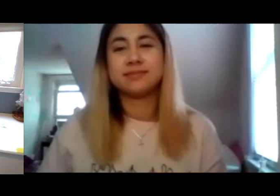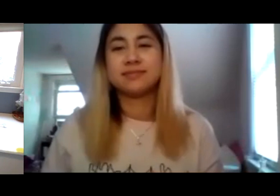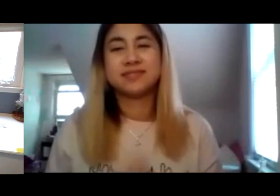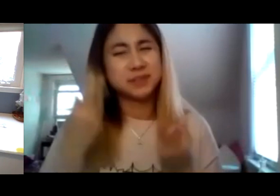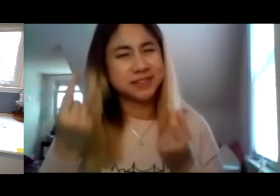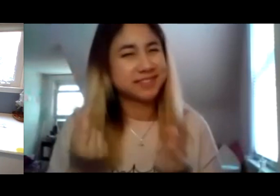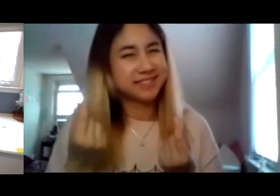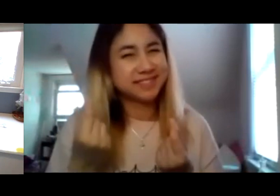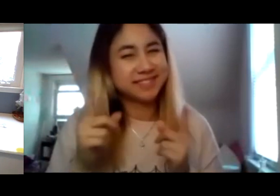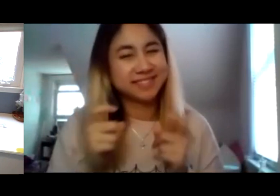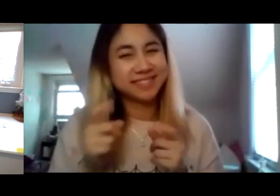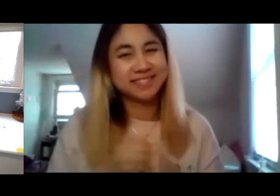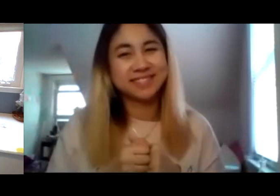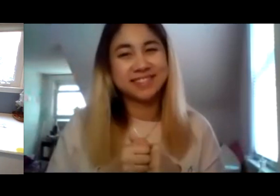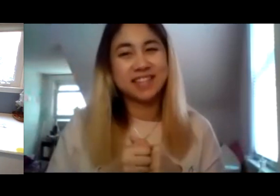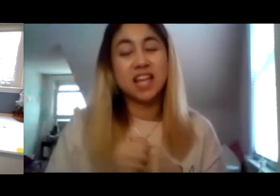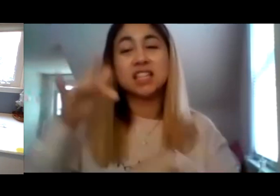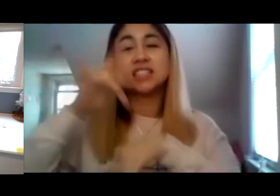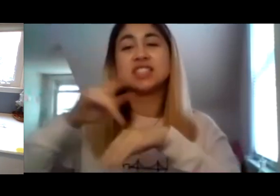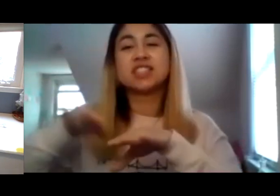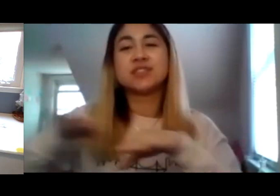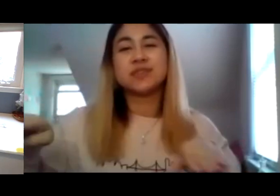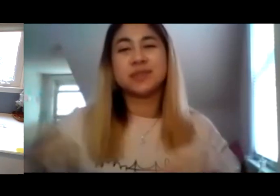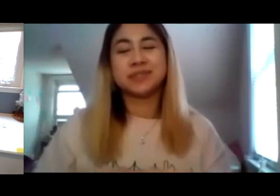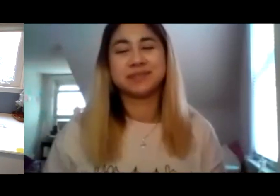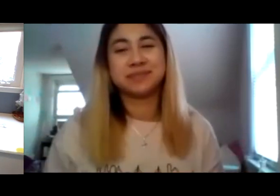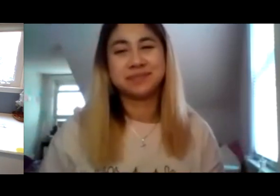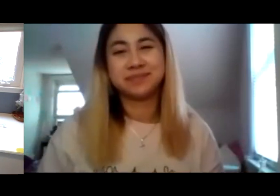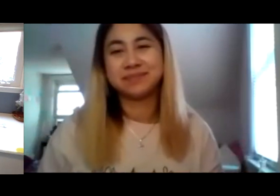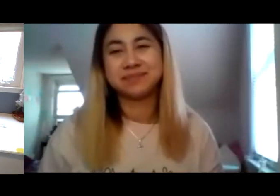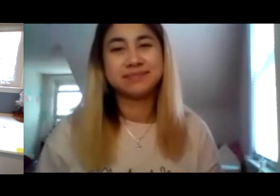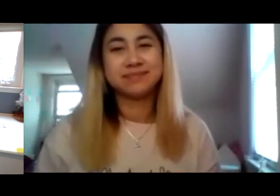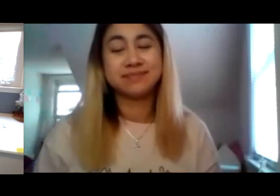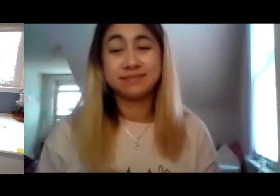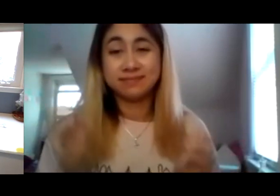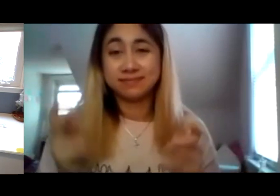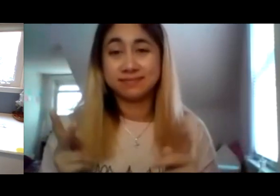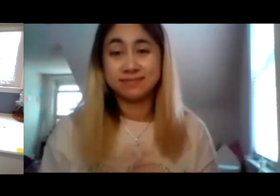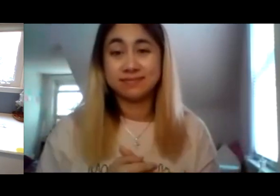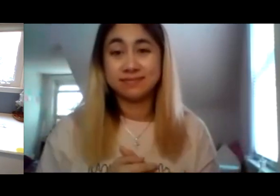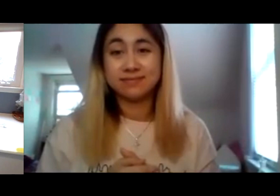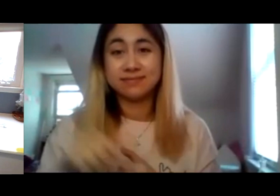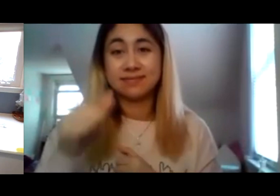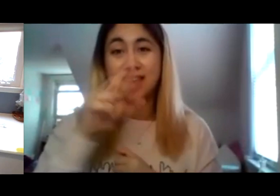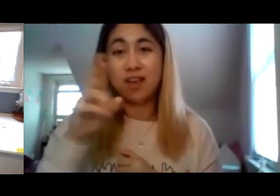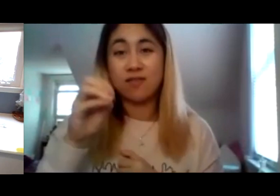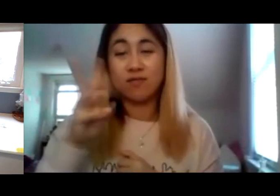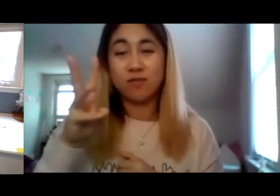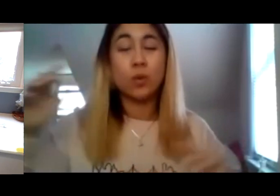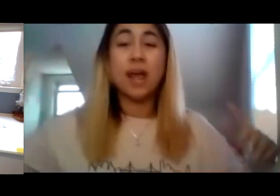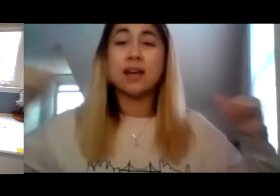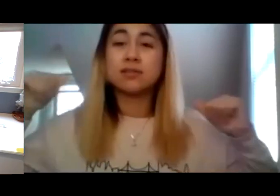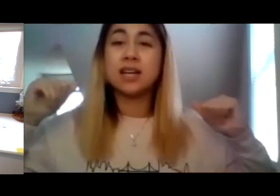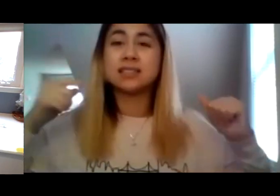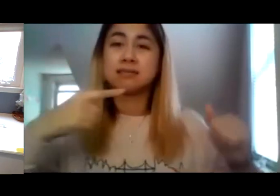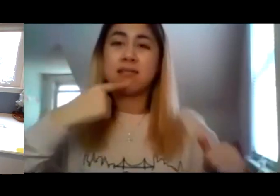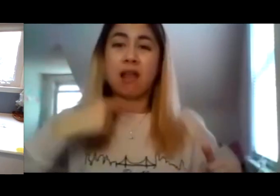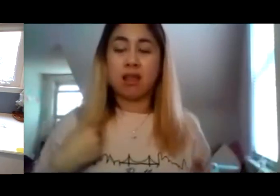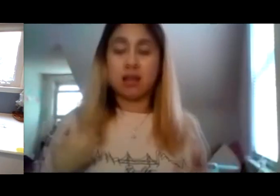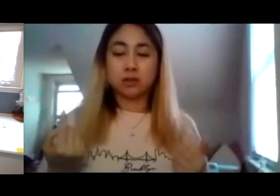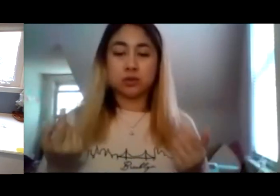down? We touch the ground. Okay? So our arrow exercises tell us where to